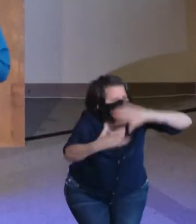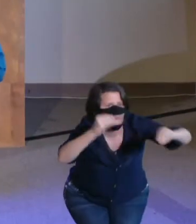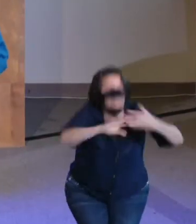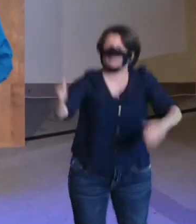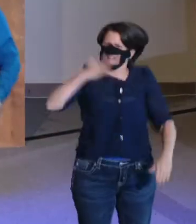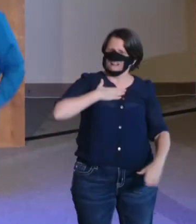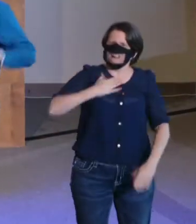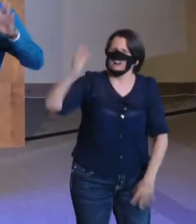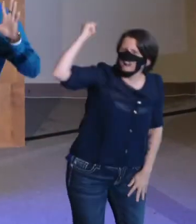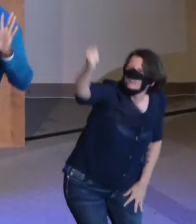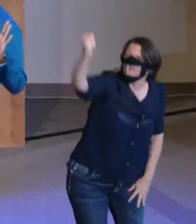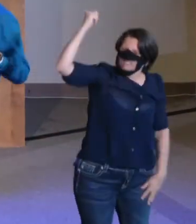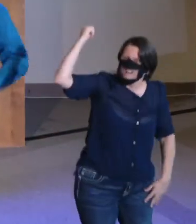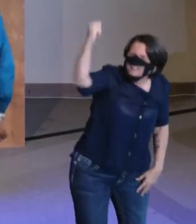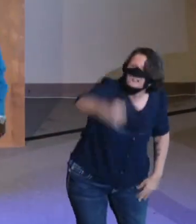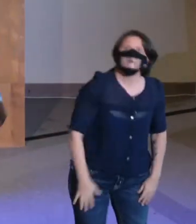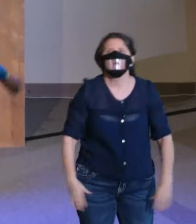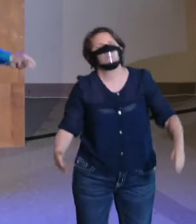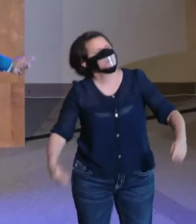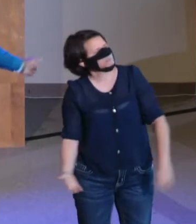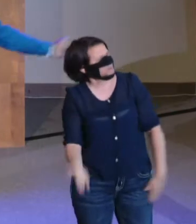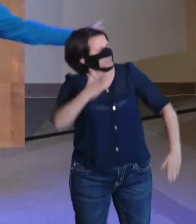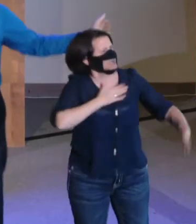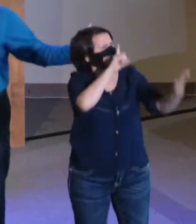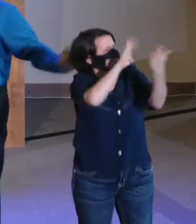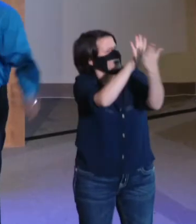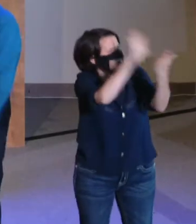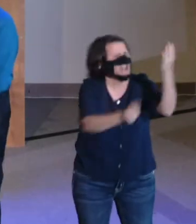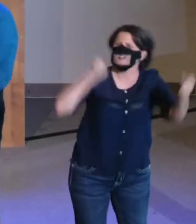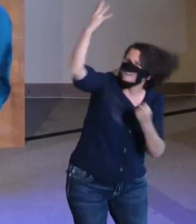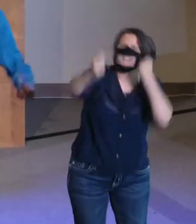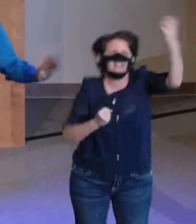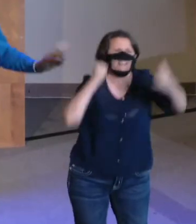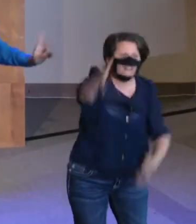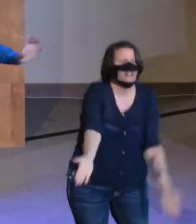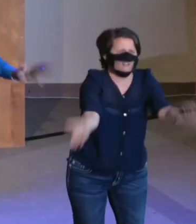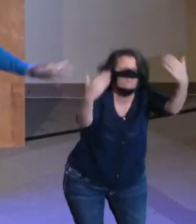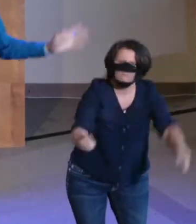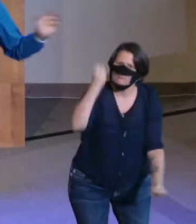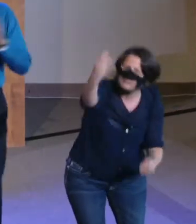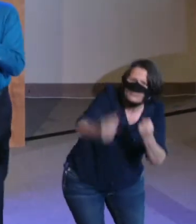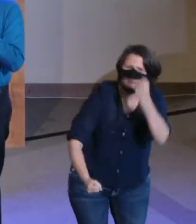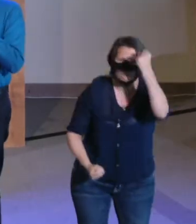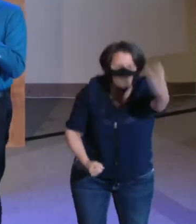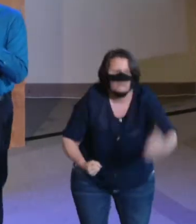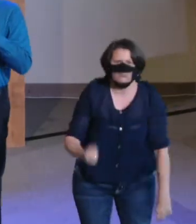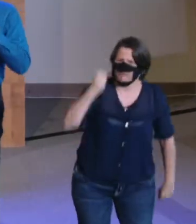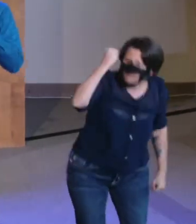my testimony. Can't nobody praise him like me. Can't nobody praise it for